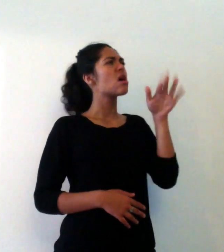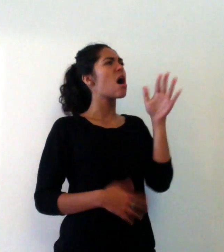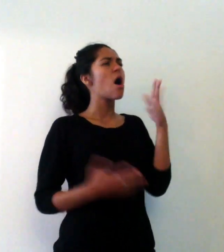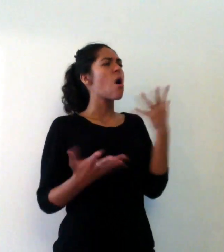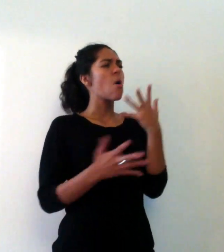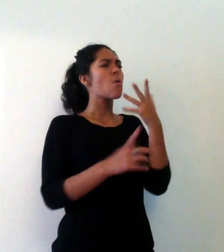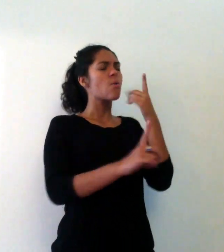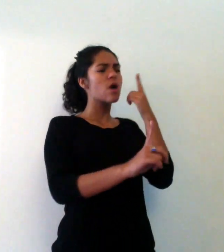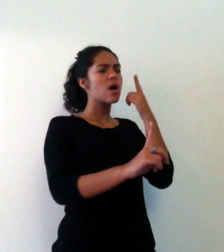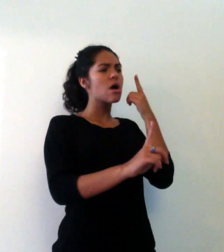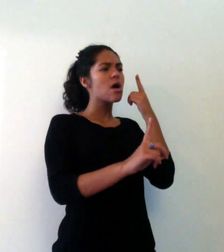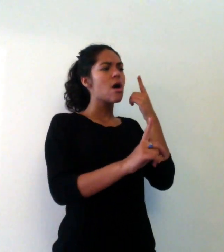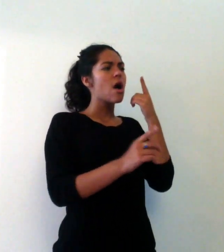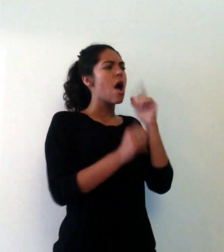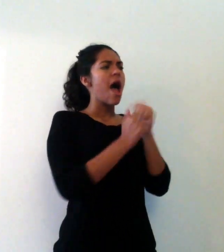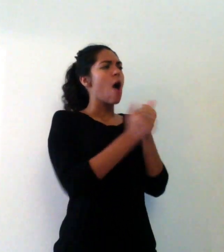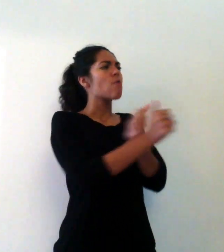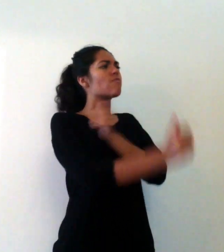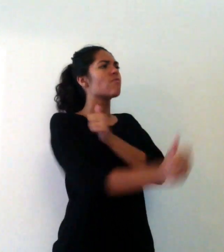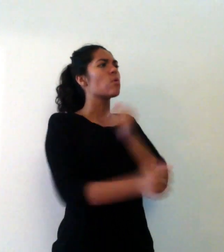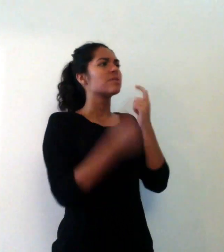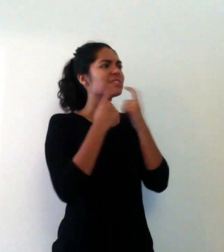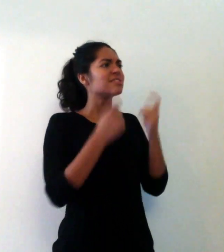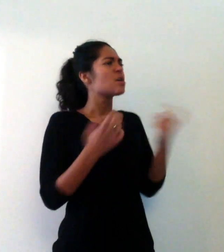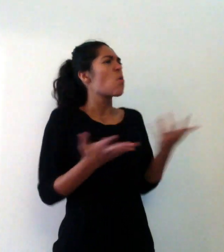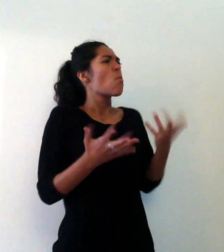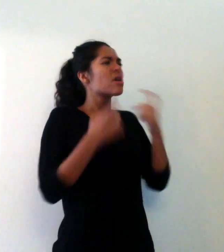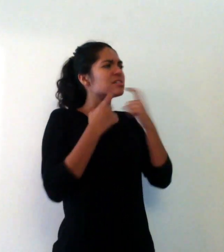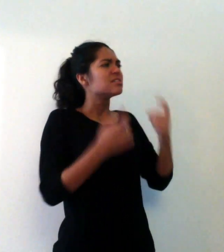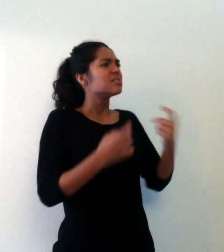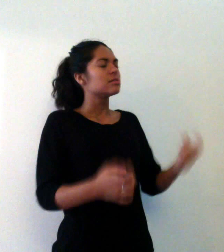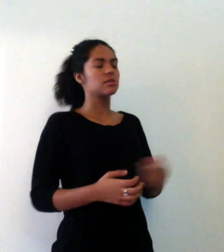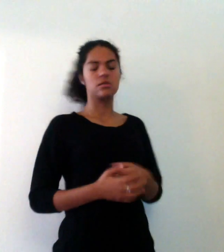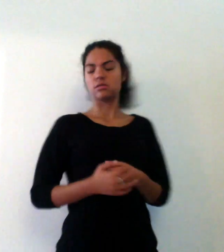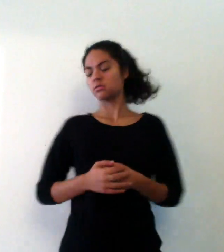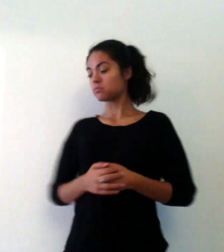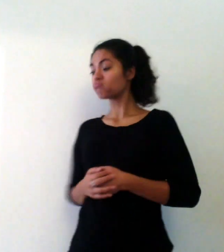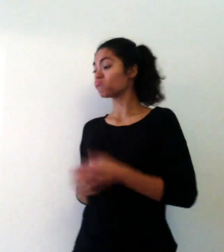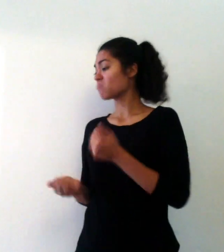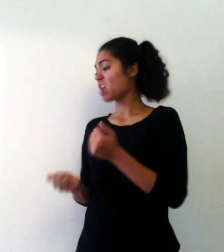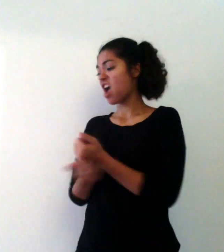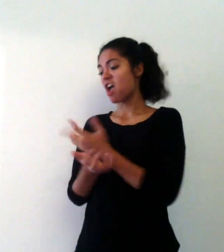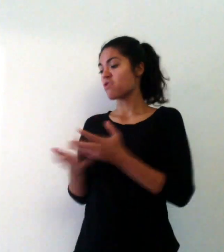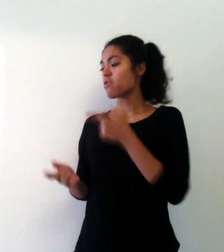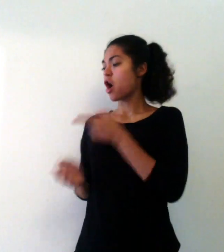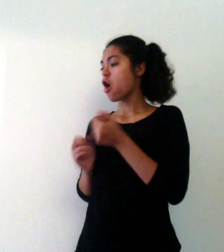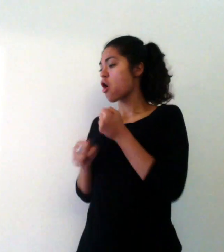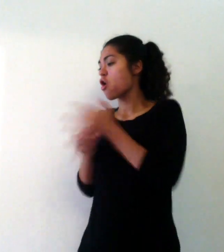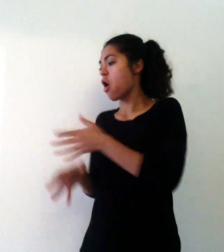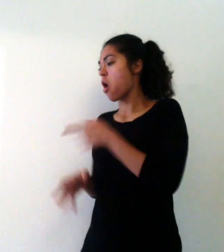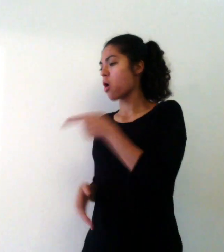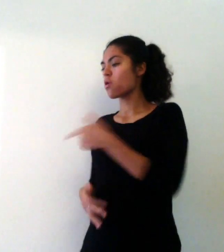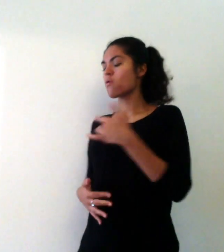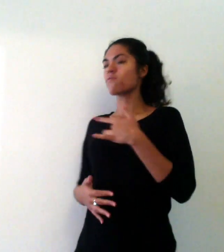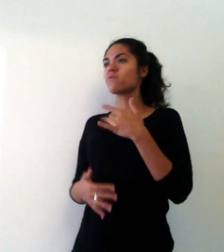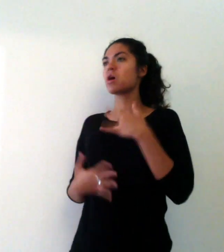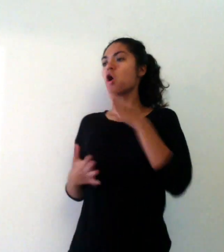sense of God, or takes away your relish for spiritual things. In short, if anything exceeds the authority and the power of the flesh